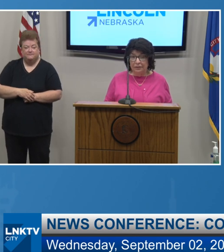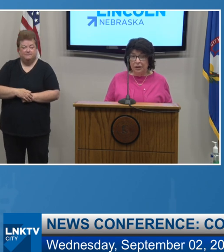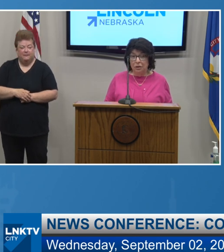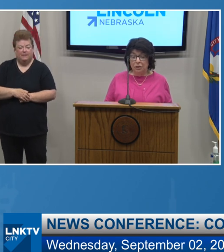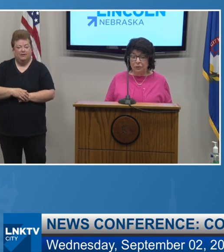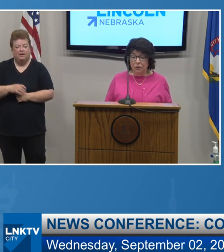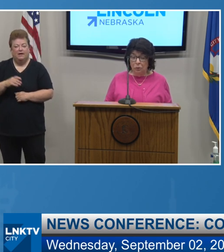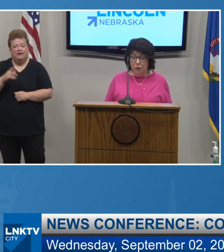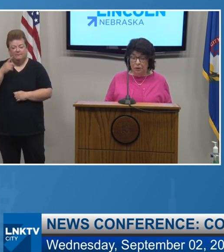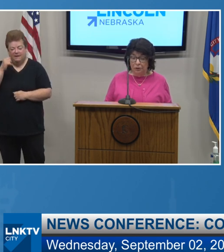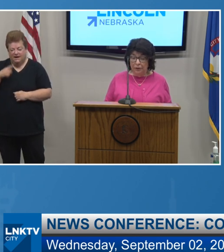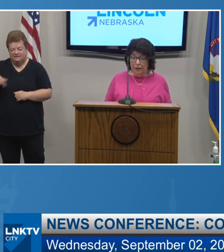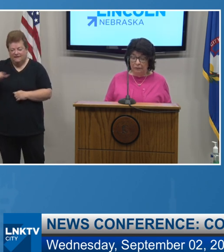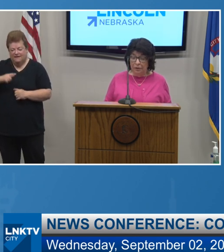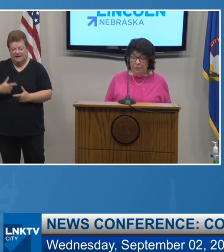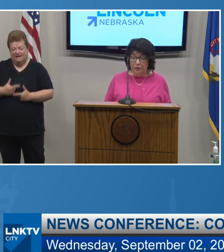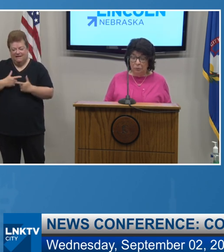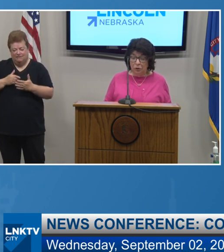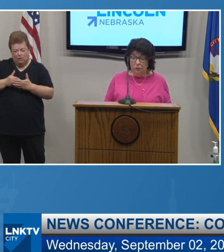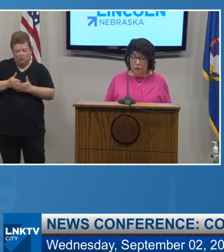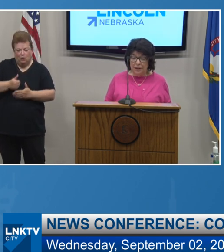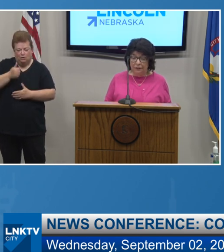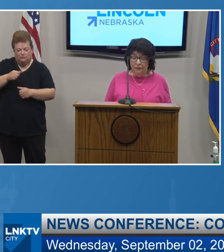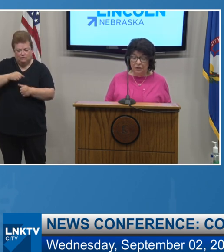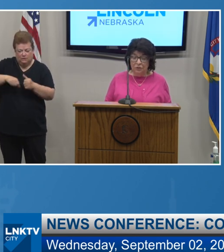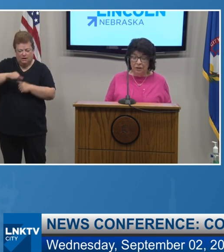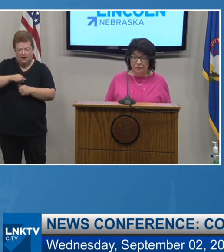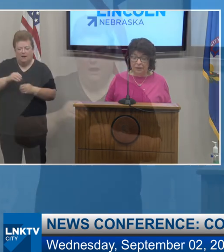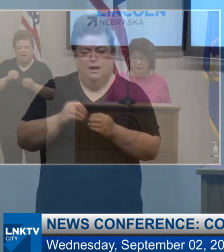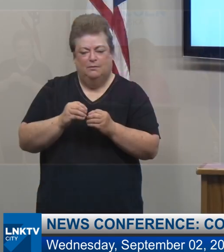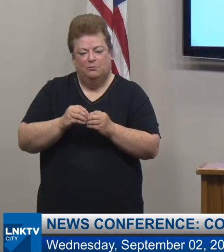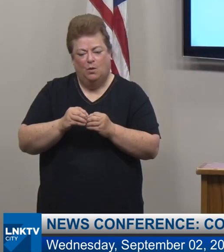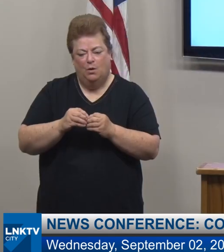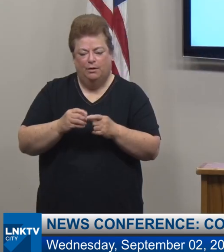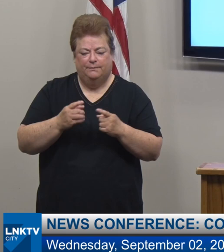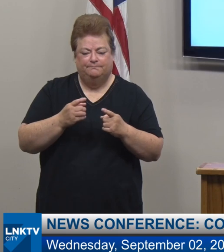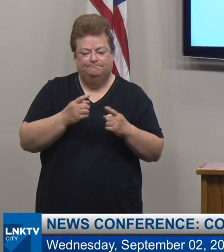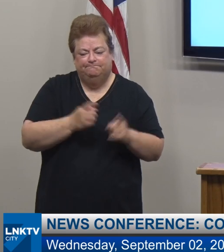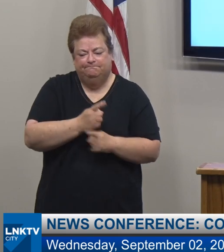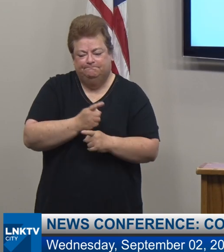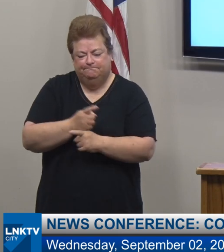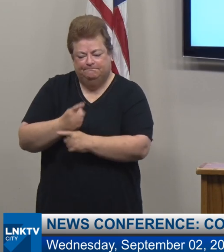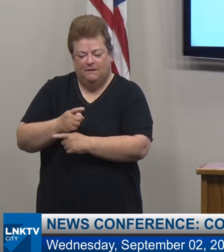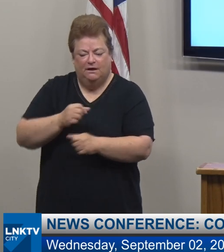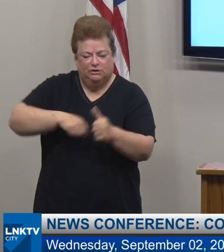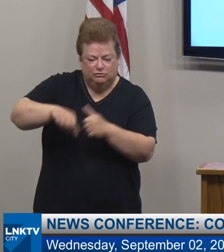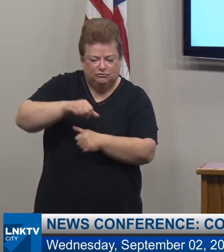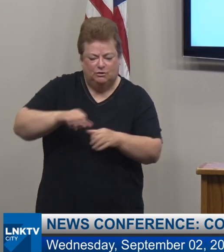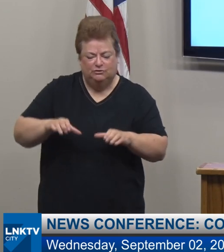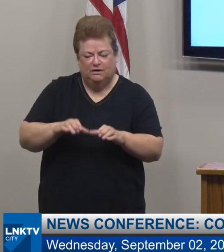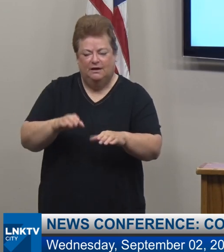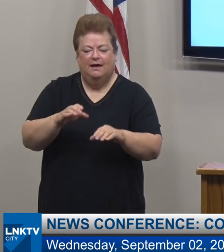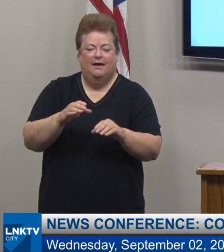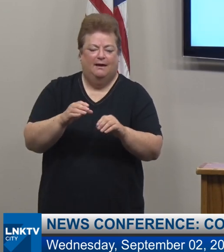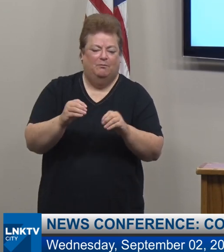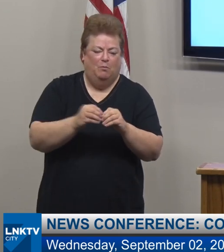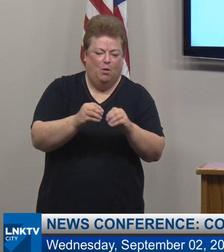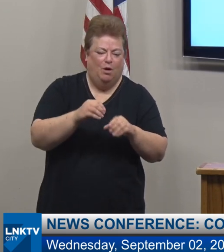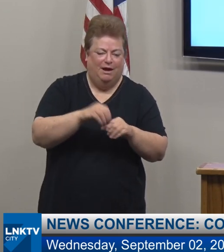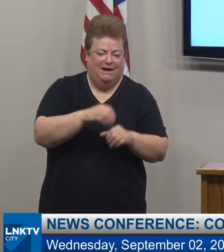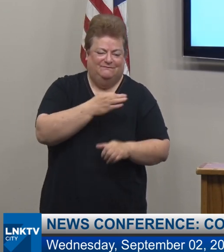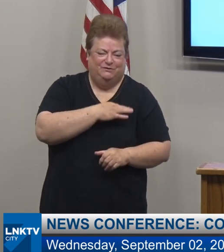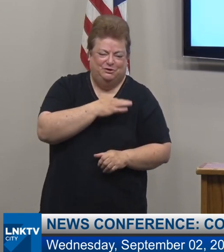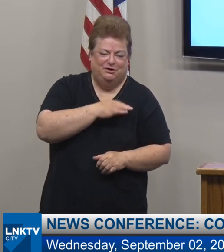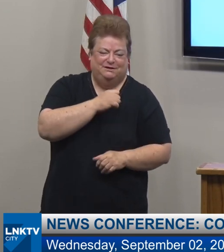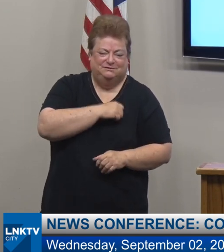students living in closer quarters and involved in more routine social events than those living in the dorm setting. If we do see